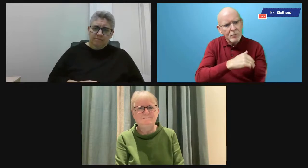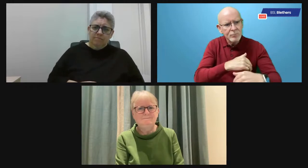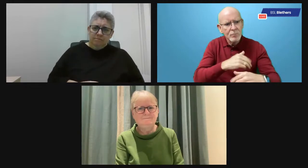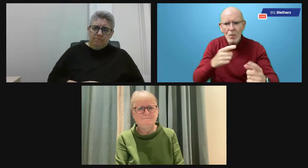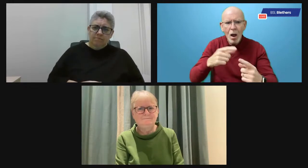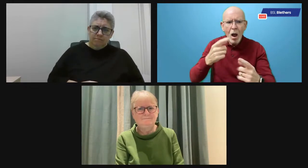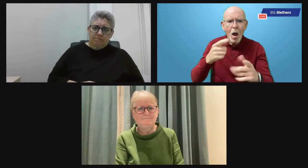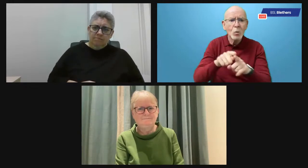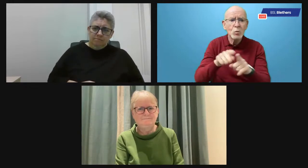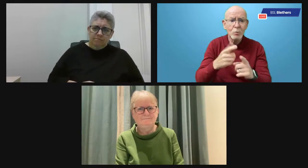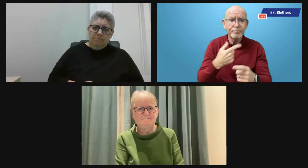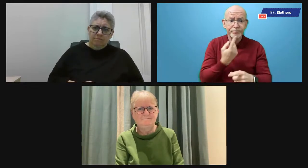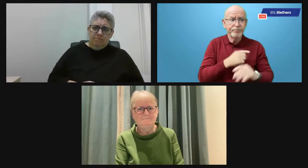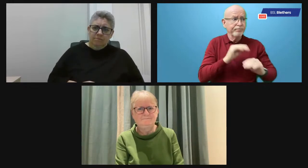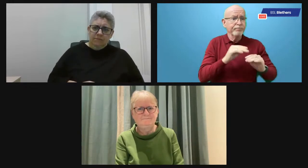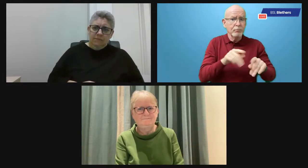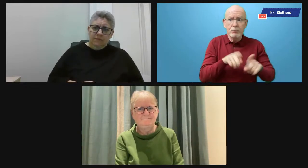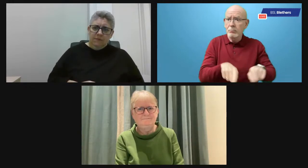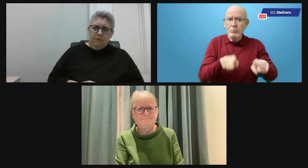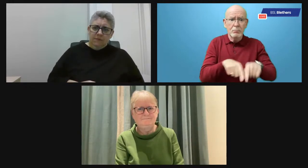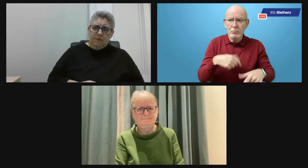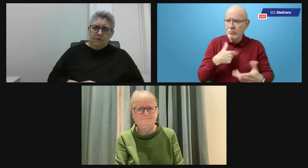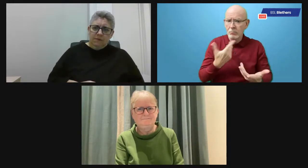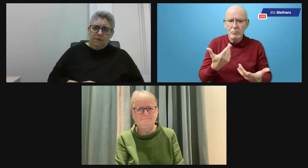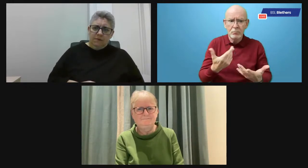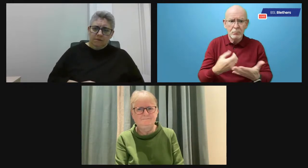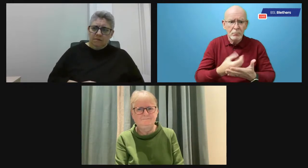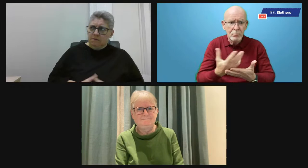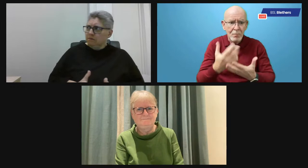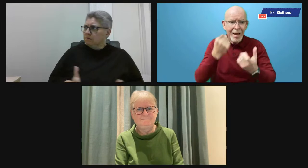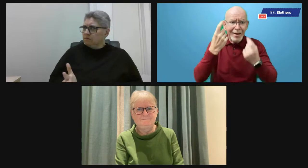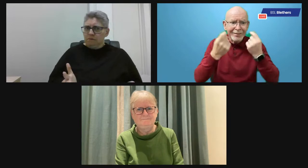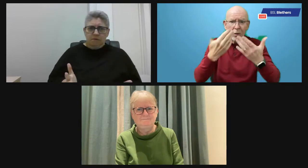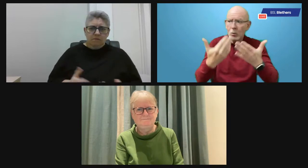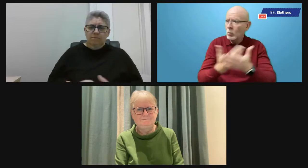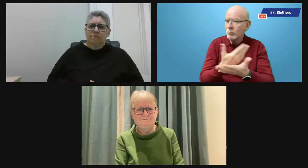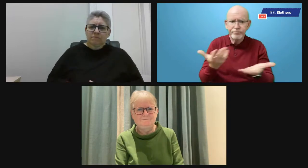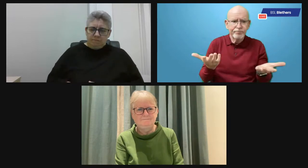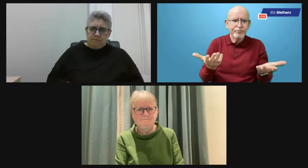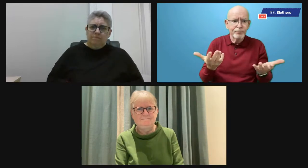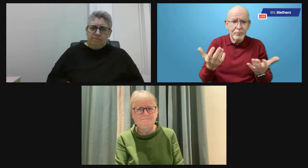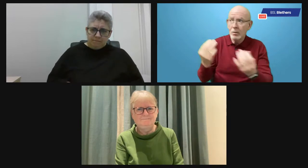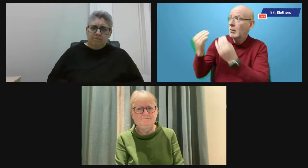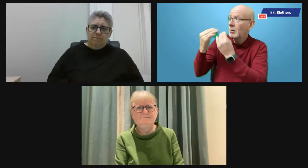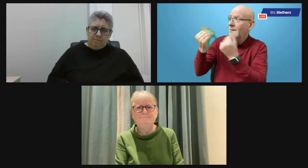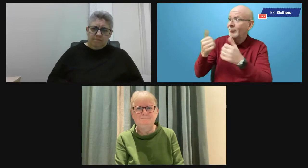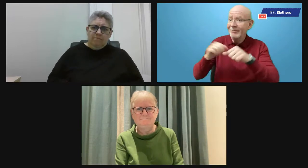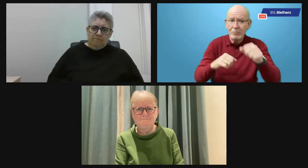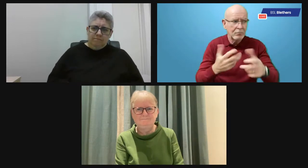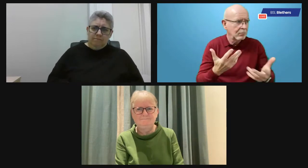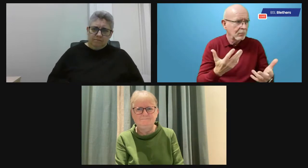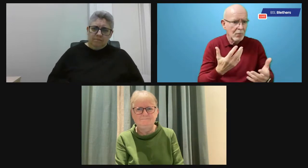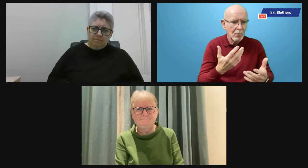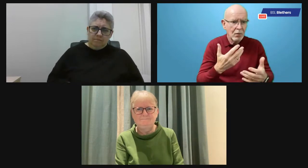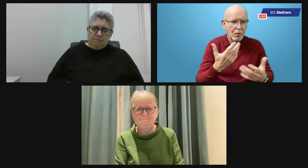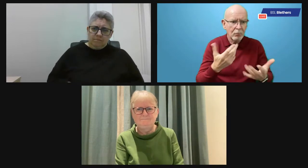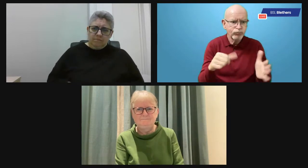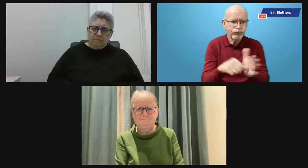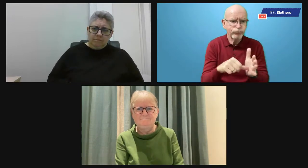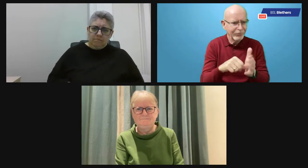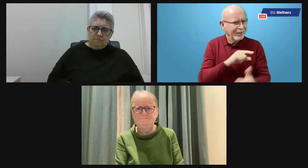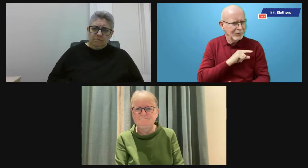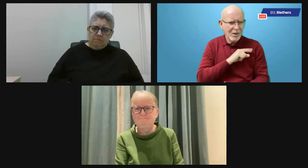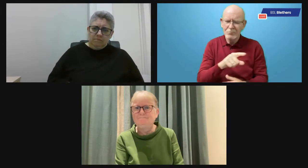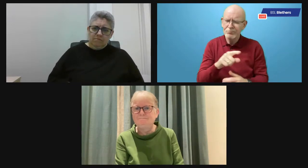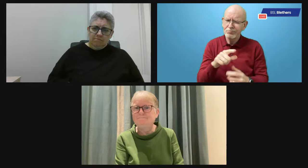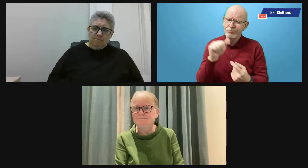to looking at that gap and to making sure that the teachers and tutors themselves weren't feeling lonely. They had somewhere that